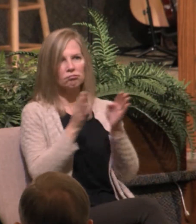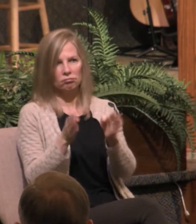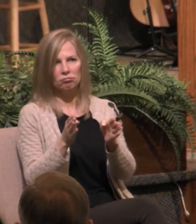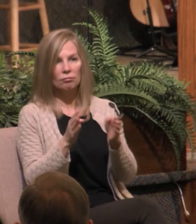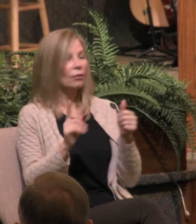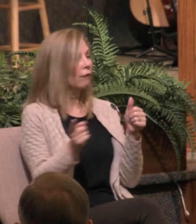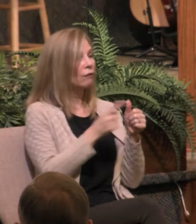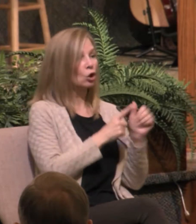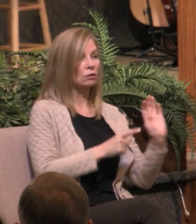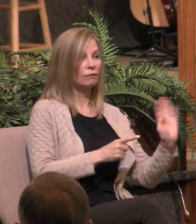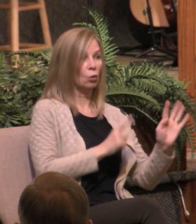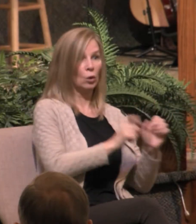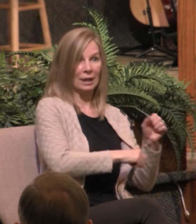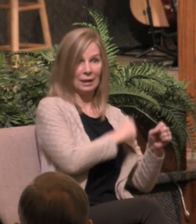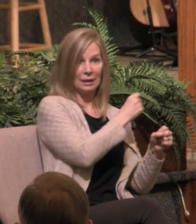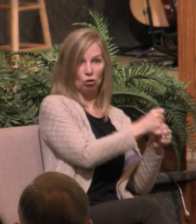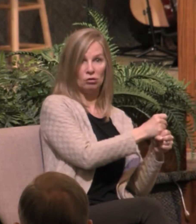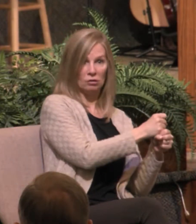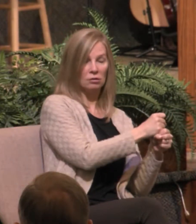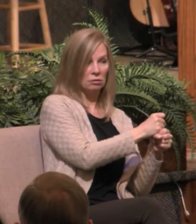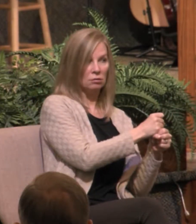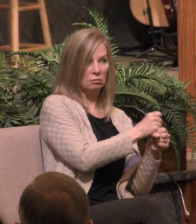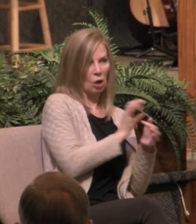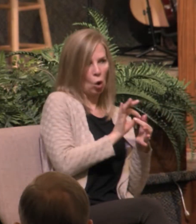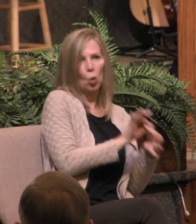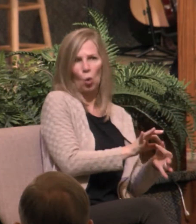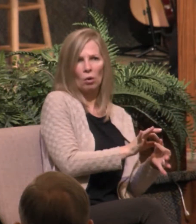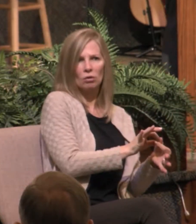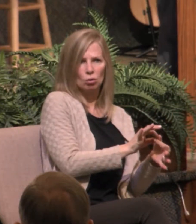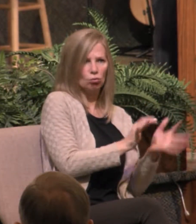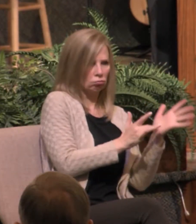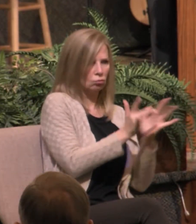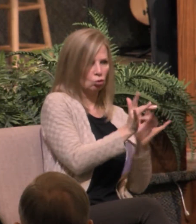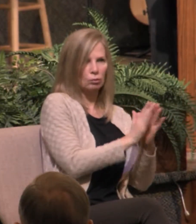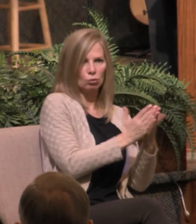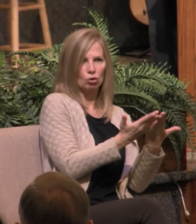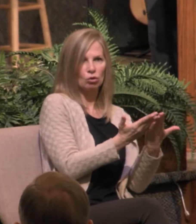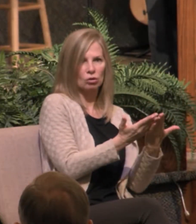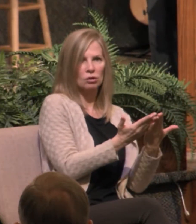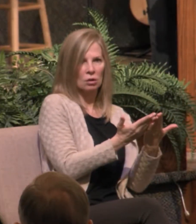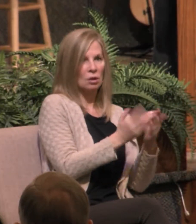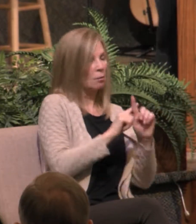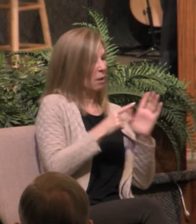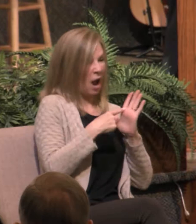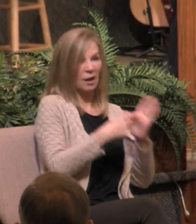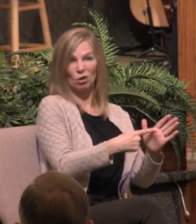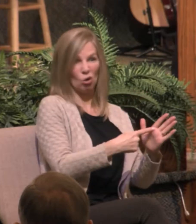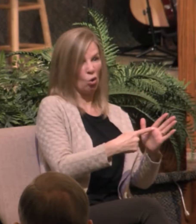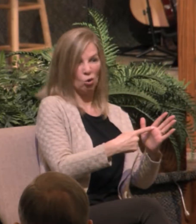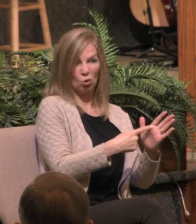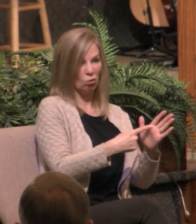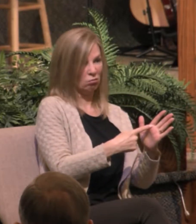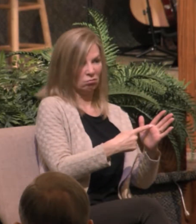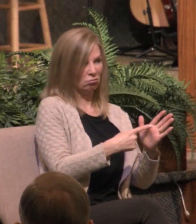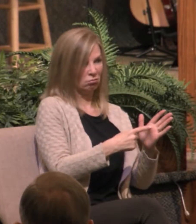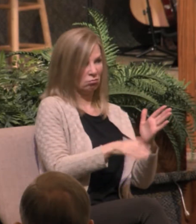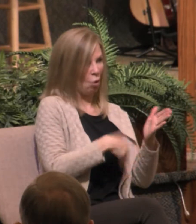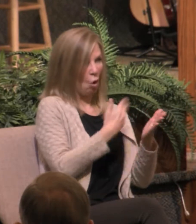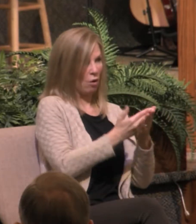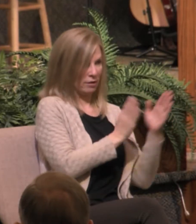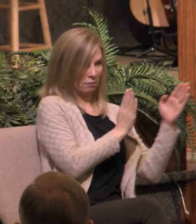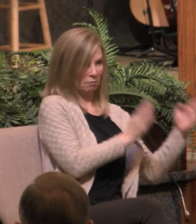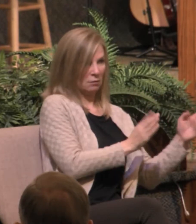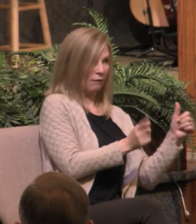The first 40 years, according to the scriptures, and I'm not giving you all the verse references, but I could show you from scripture all these things.